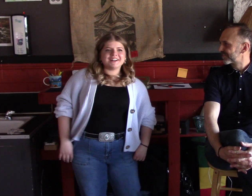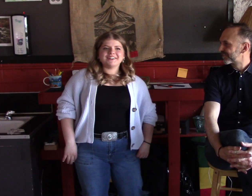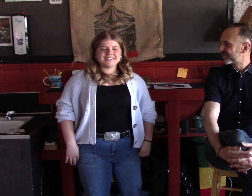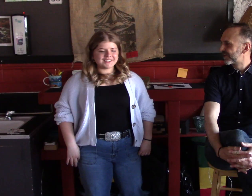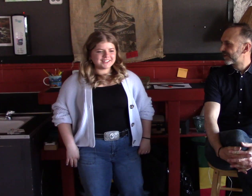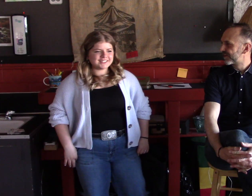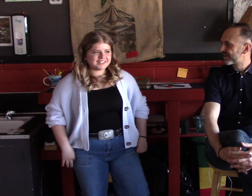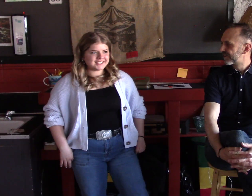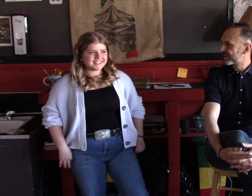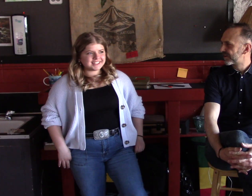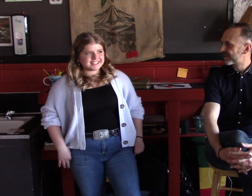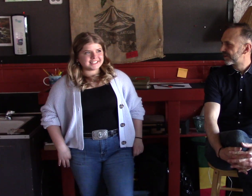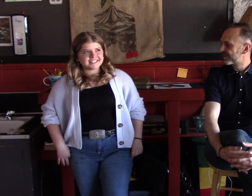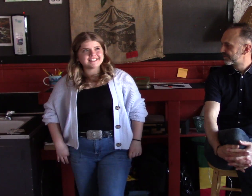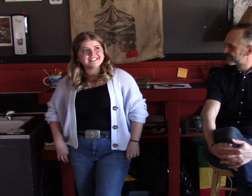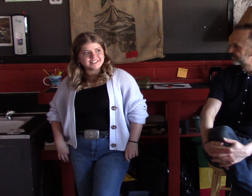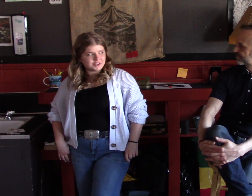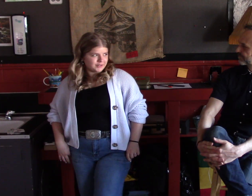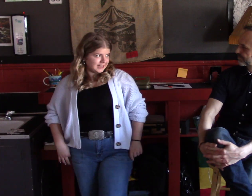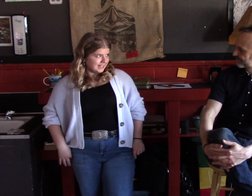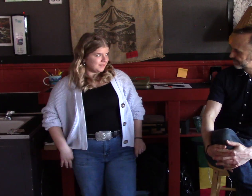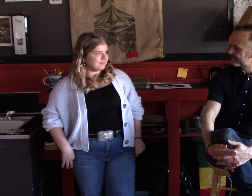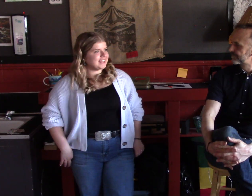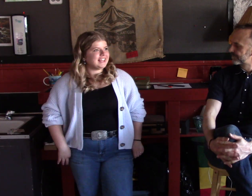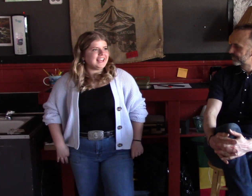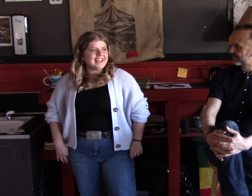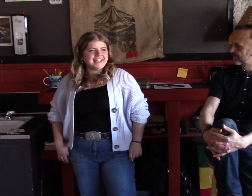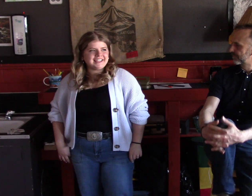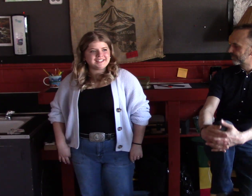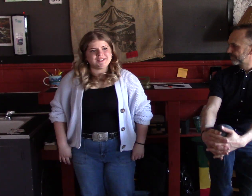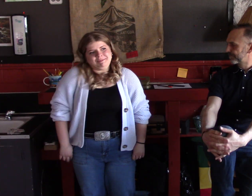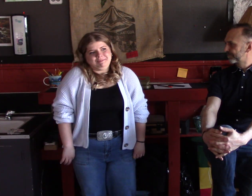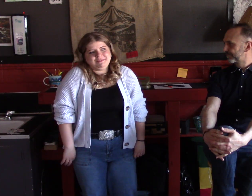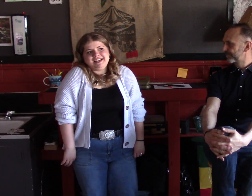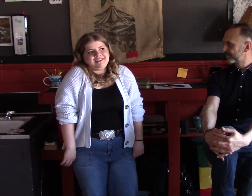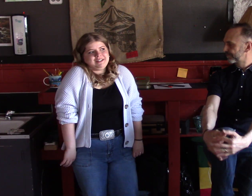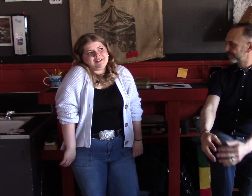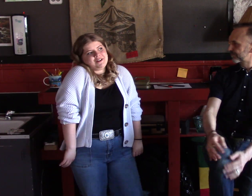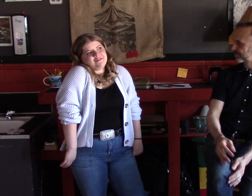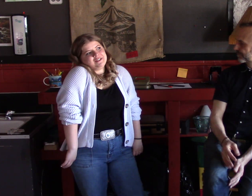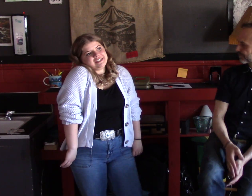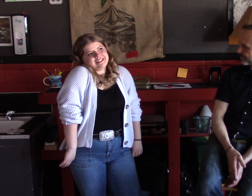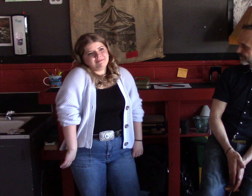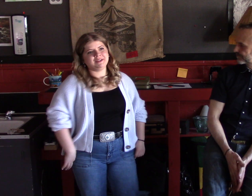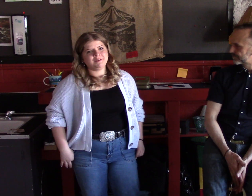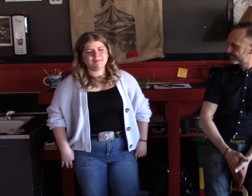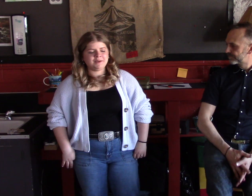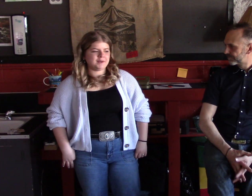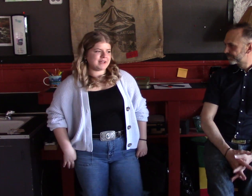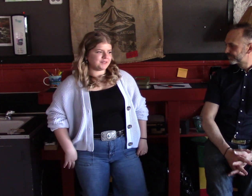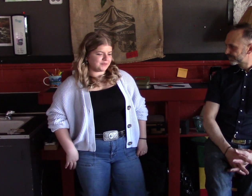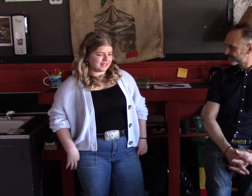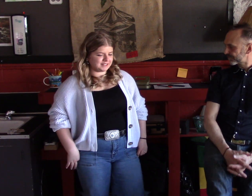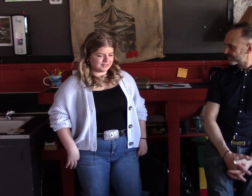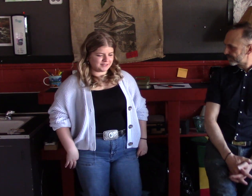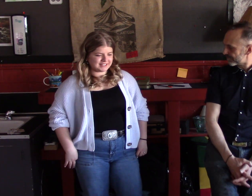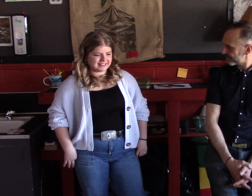I started learning in 6th grade, and yeah, I took off with it. Me and one of my other friends learned sign language,